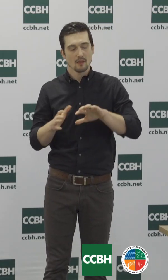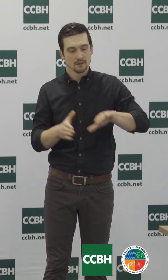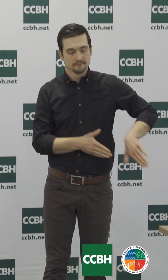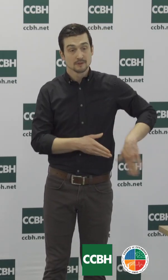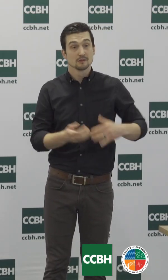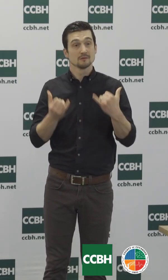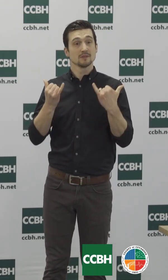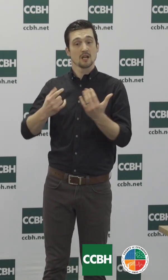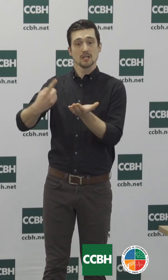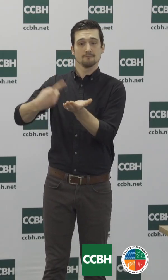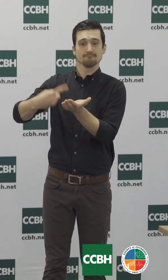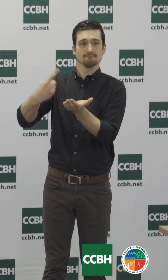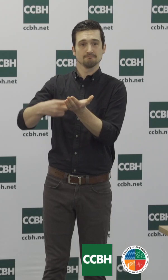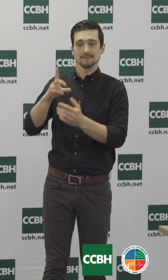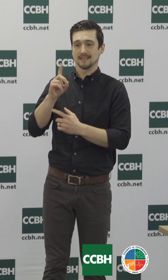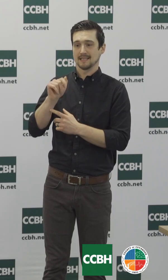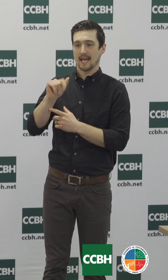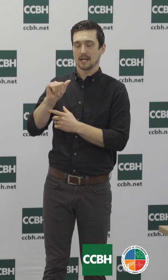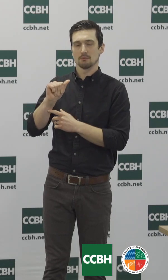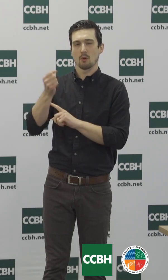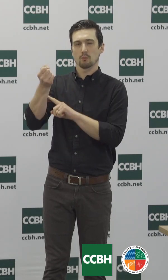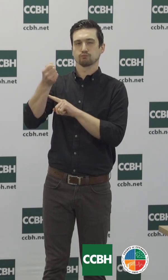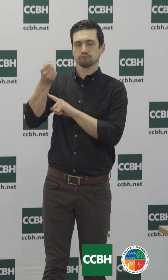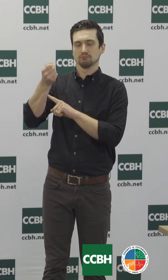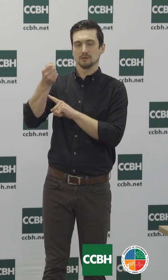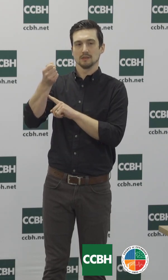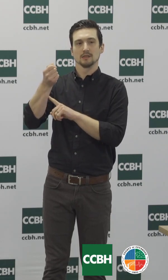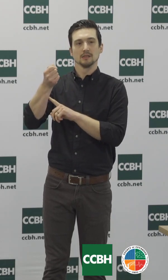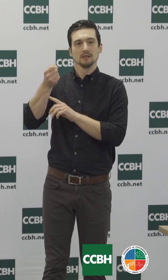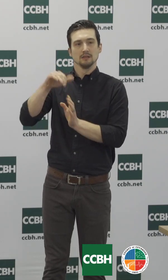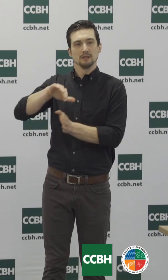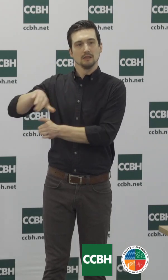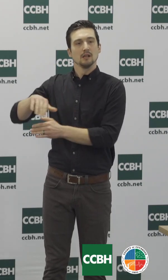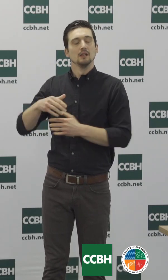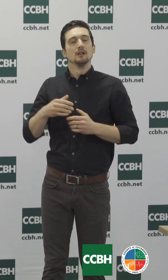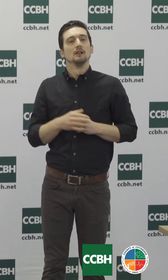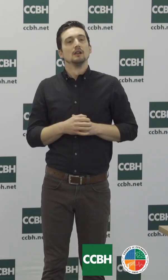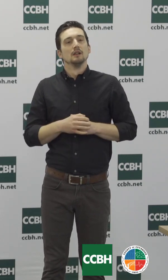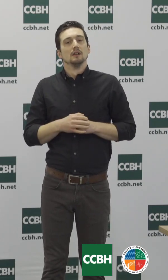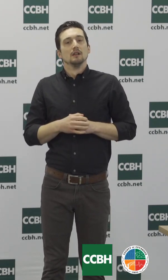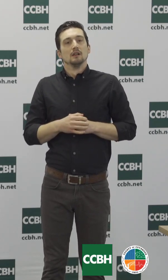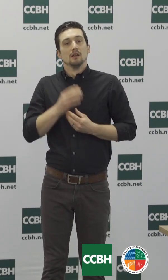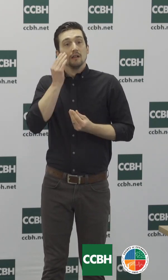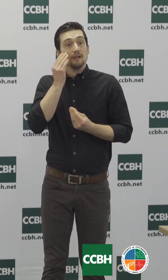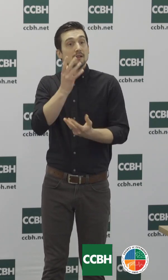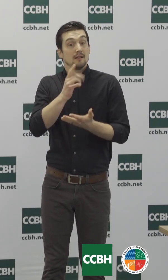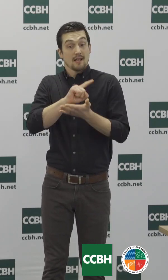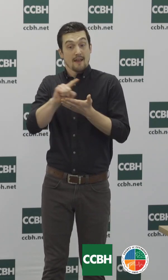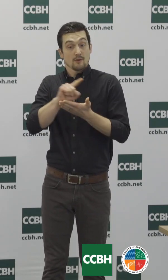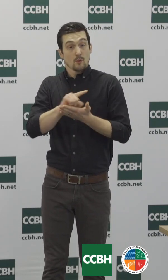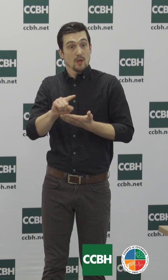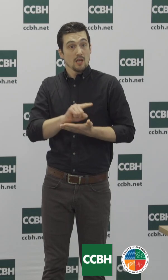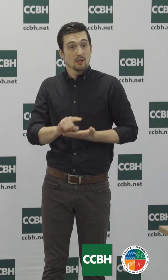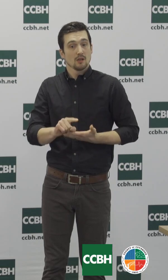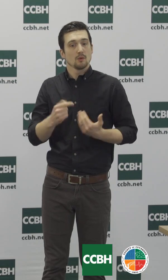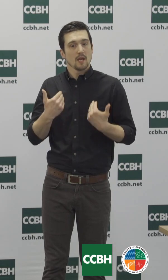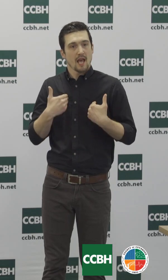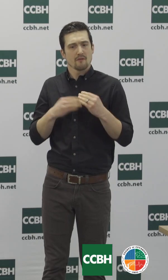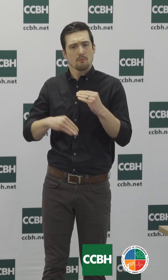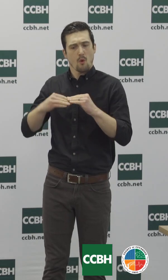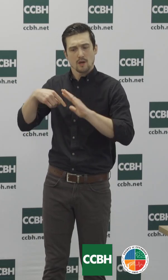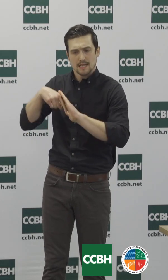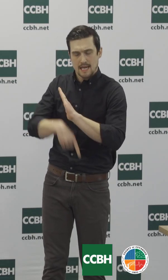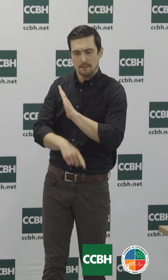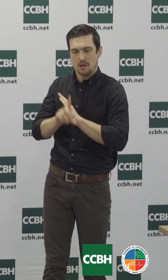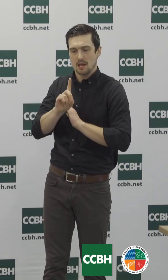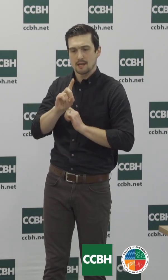our data discussion, but before I do, I want to say that every week we are able to do a little bit more data analysis